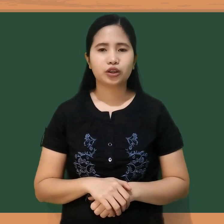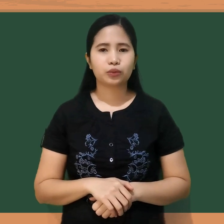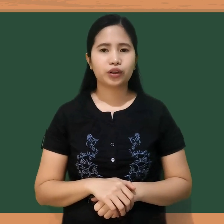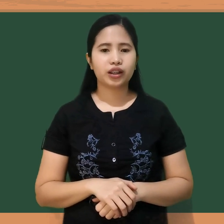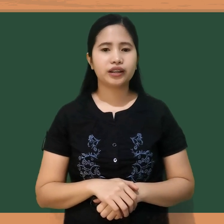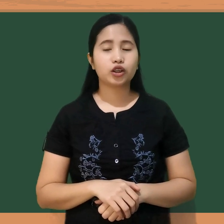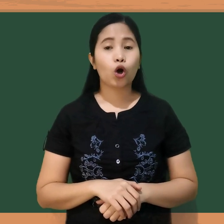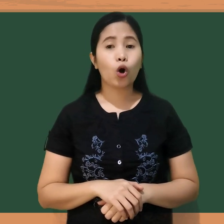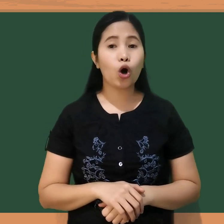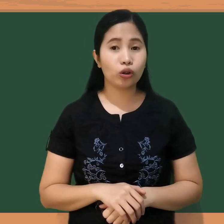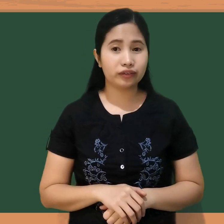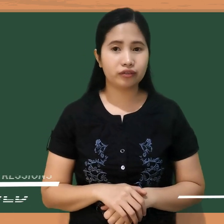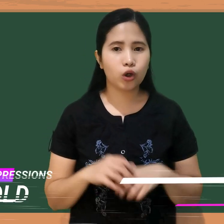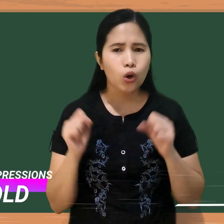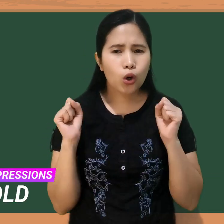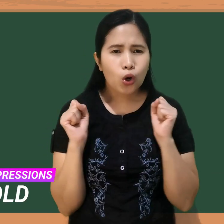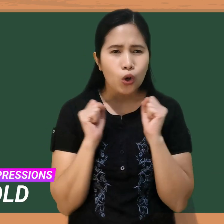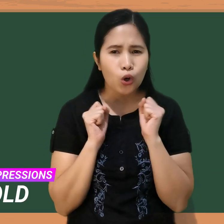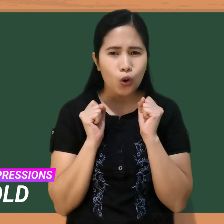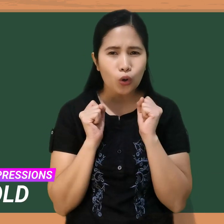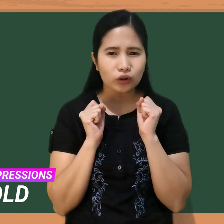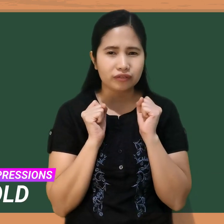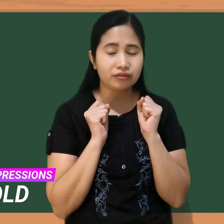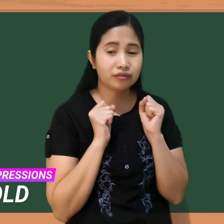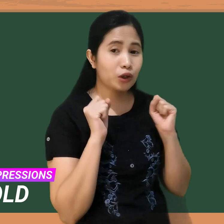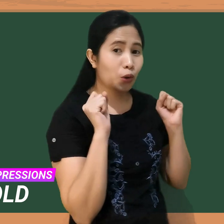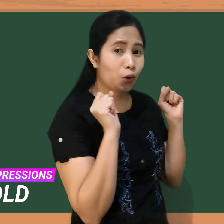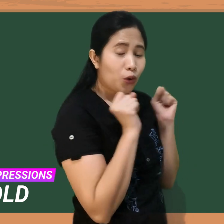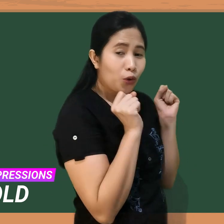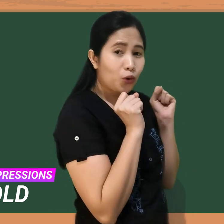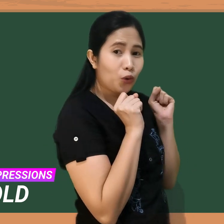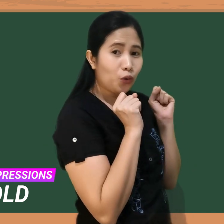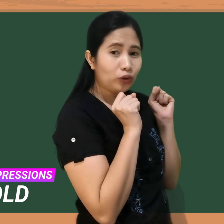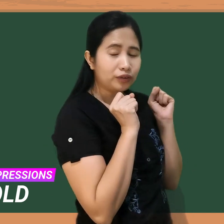Next word, cold. Cold. Cold.